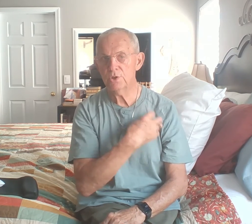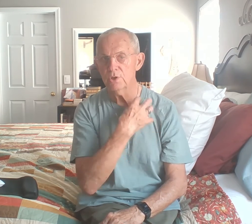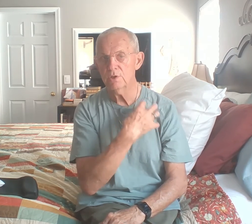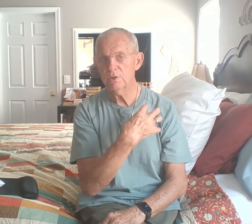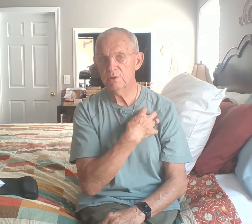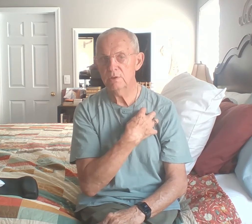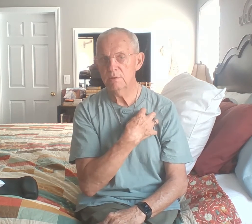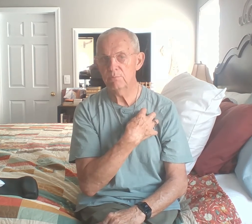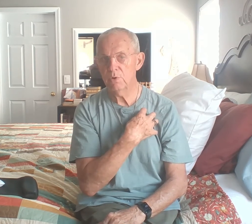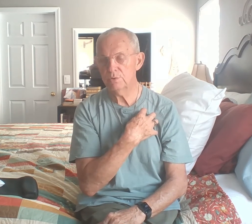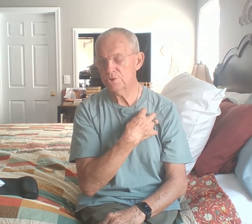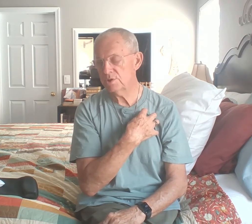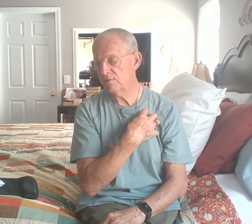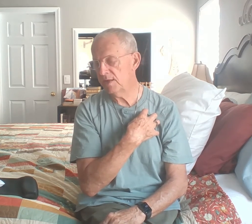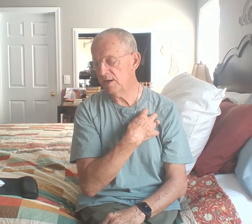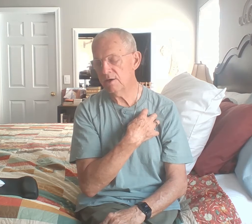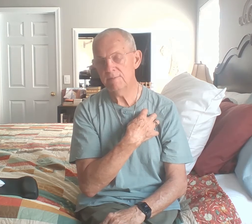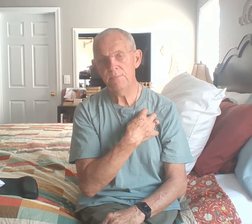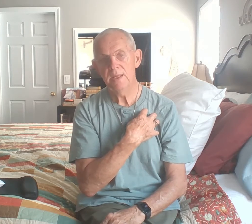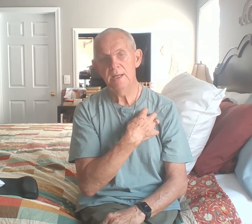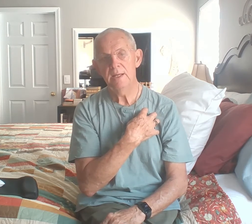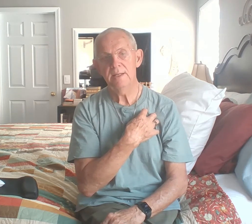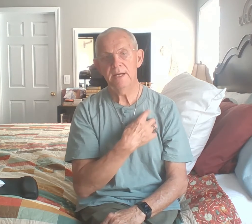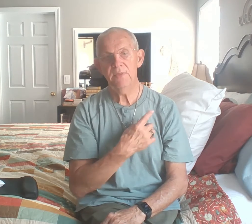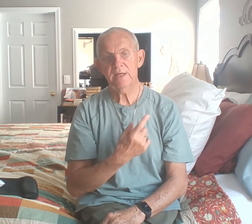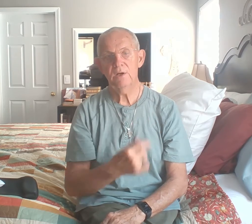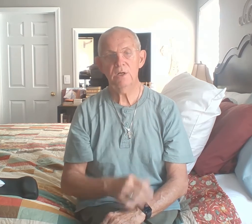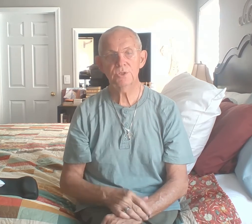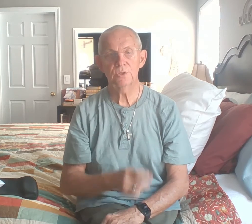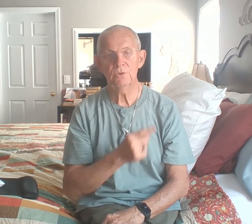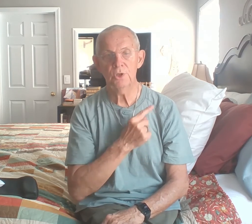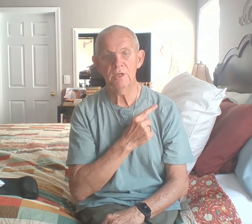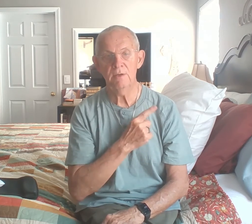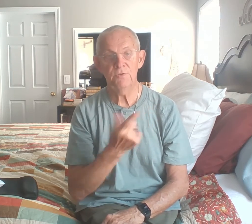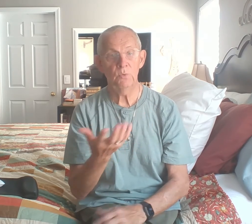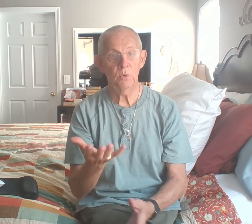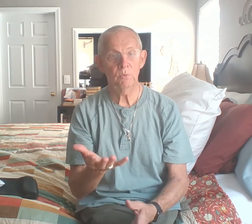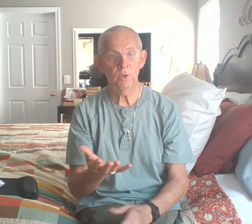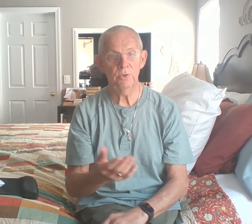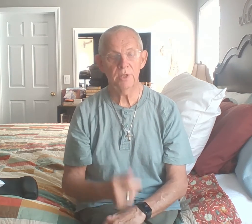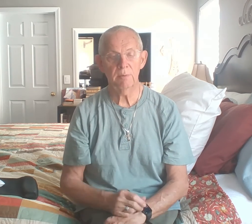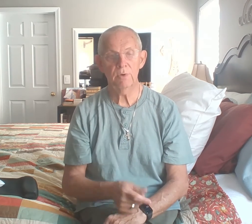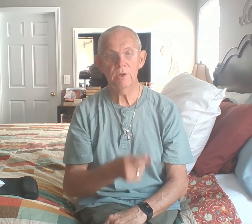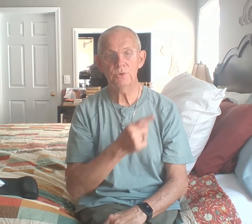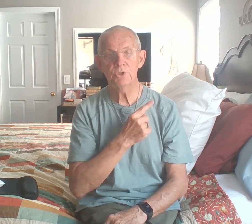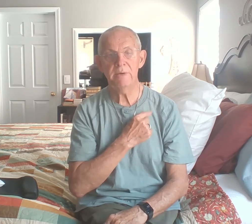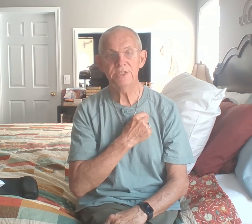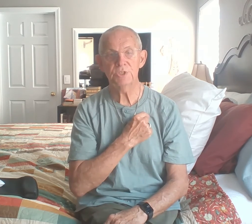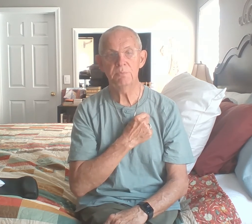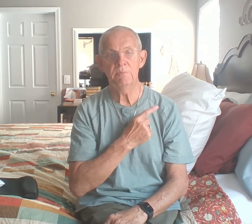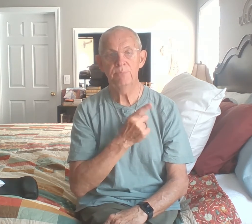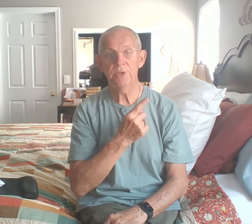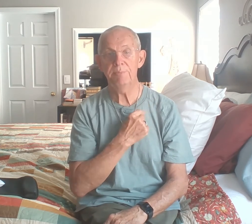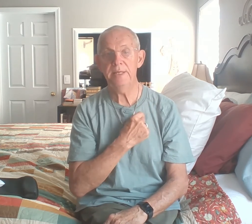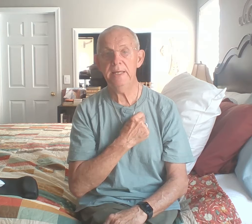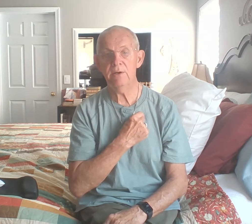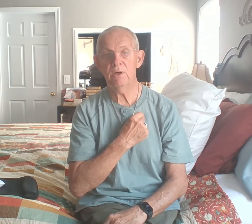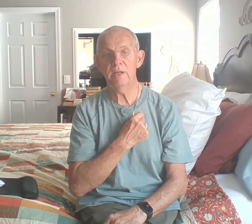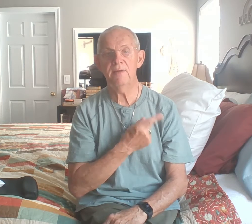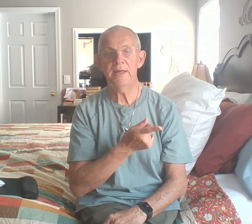circular brooch there. Now that can also, if you weren't doing a brooch, you might just put a pin on, and then